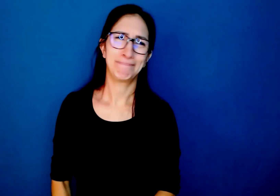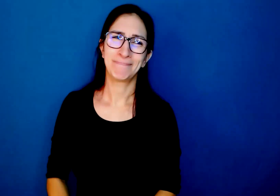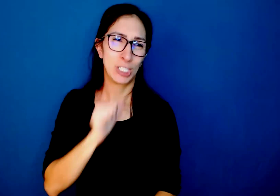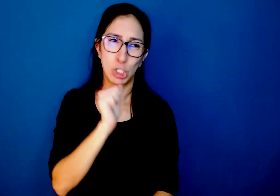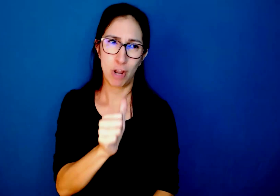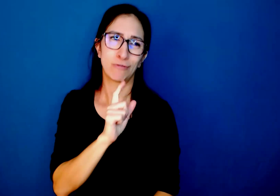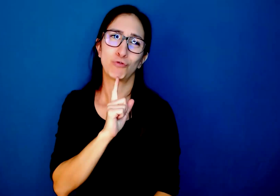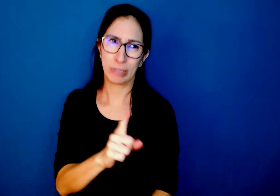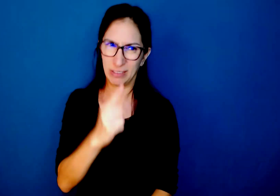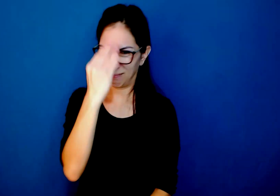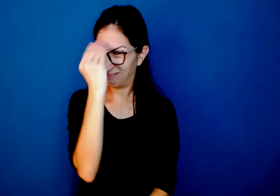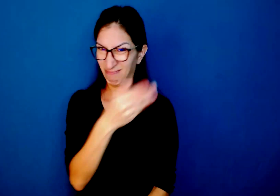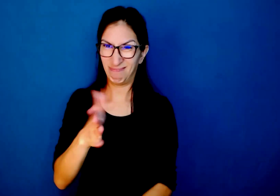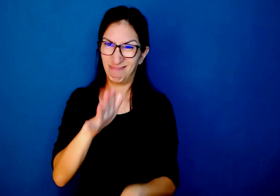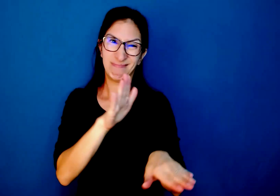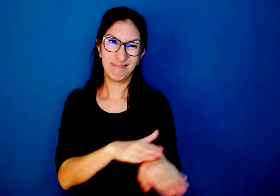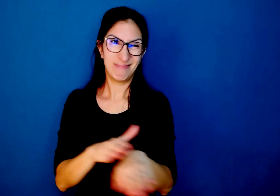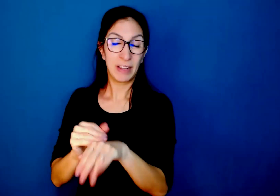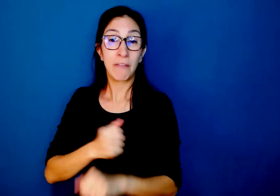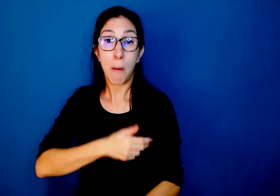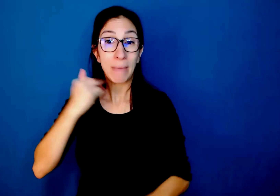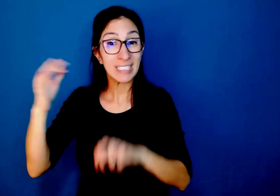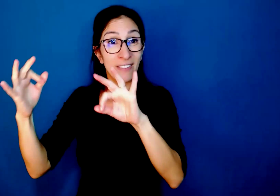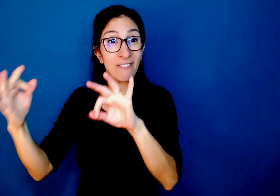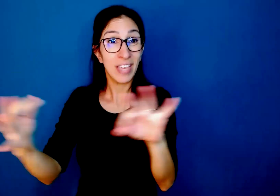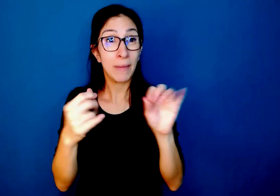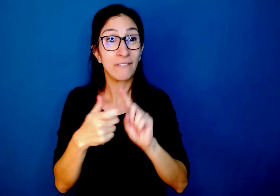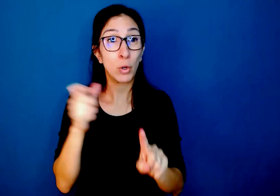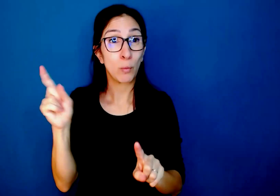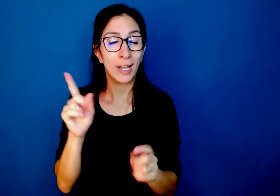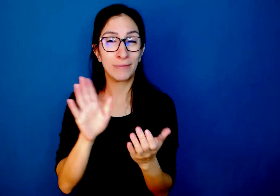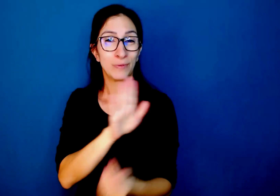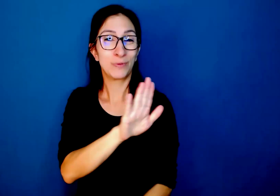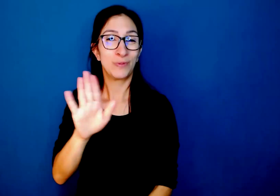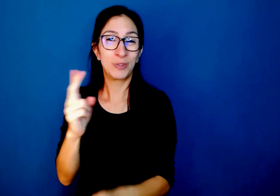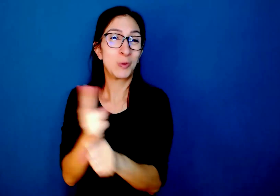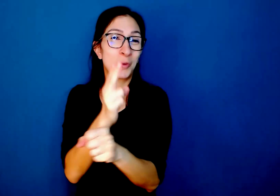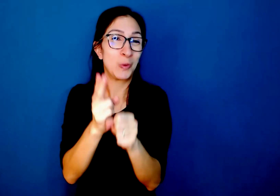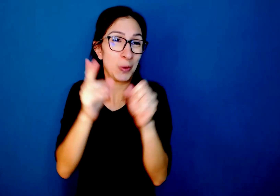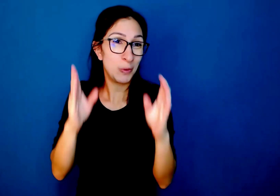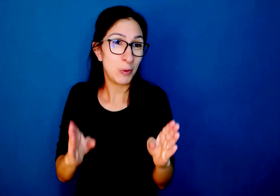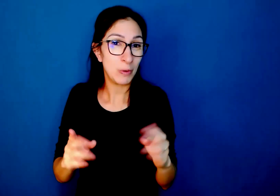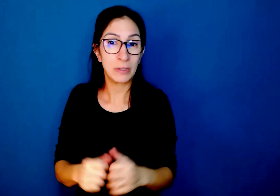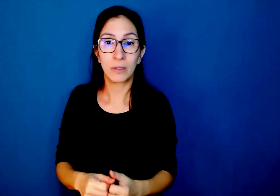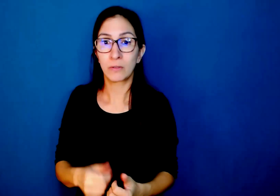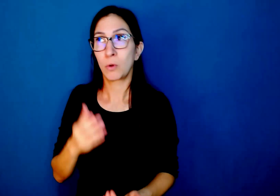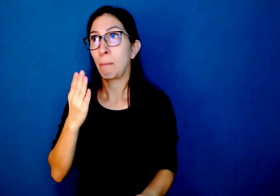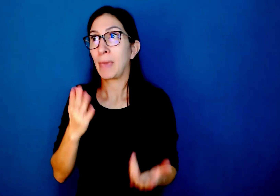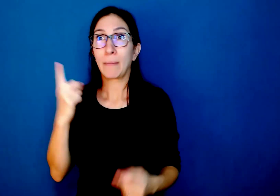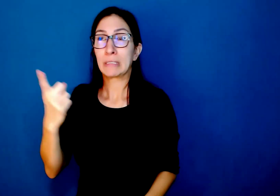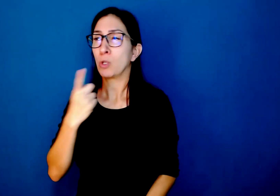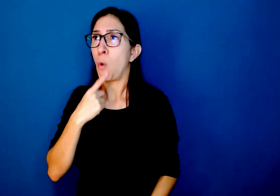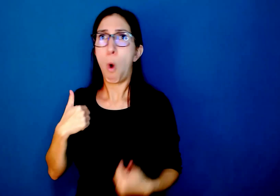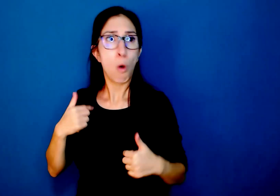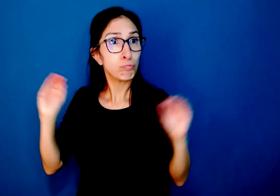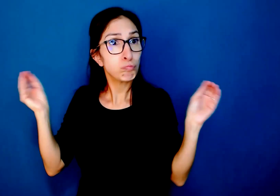say is, you really want to get feedback from your users. If we've never heard of our website having